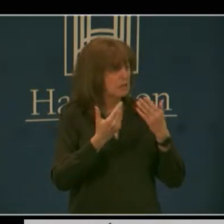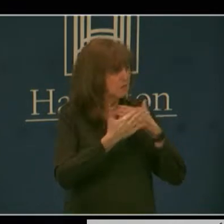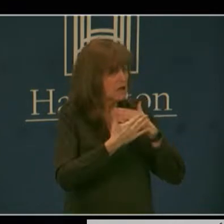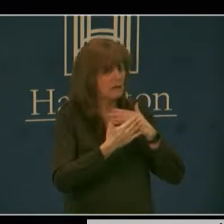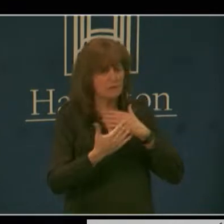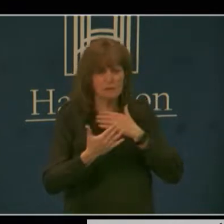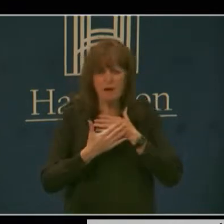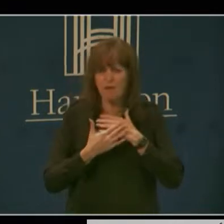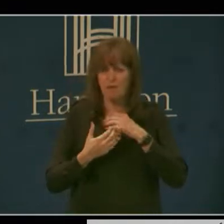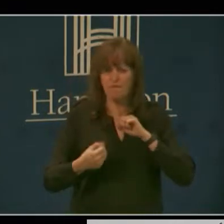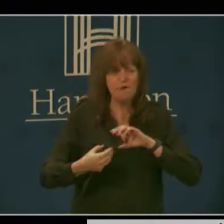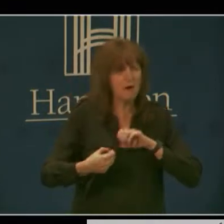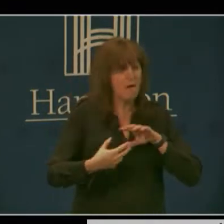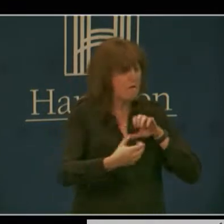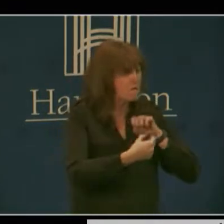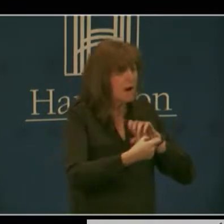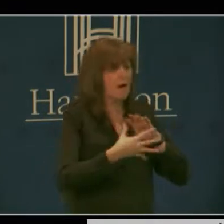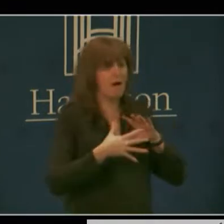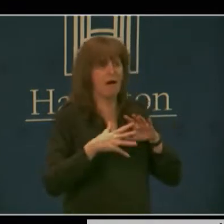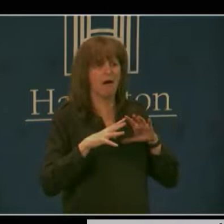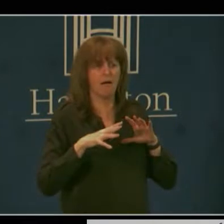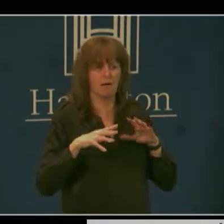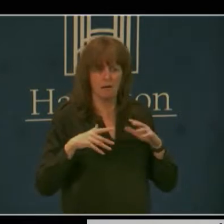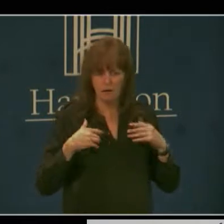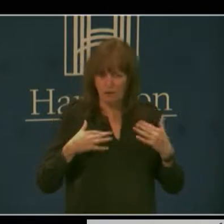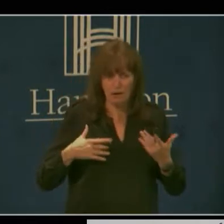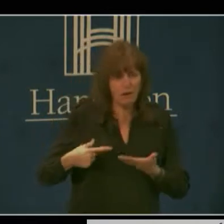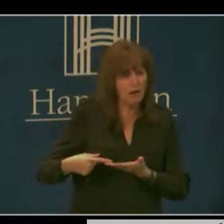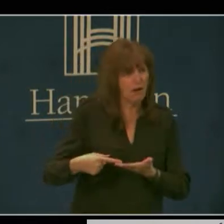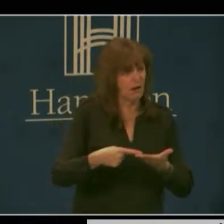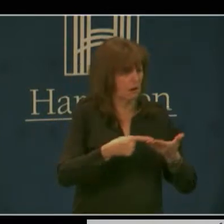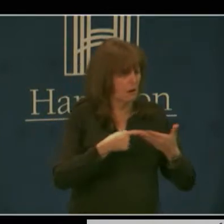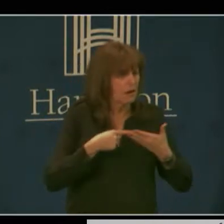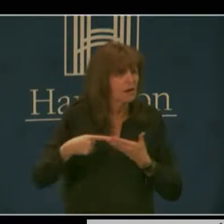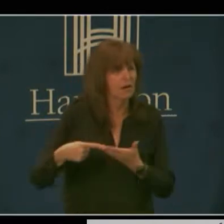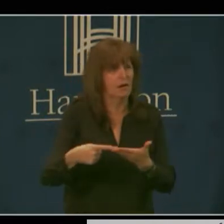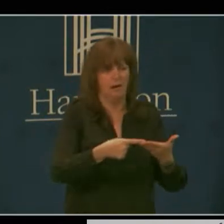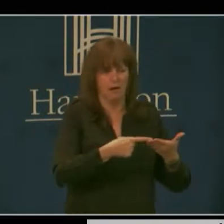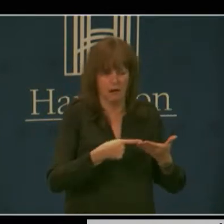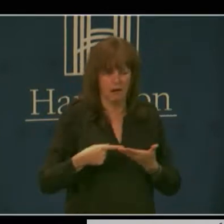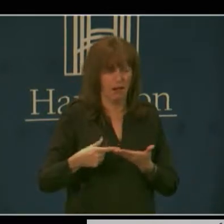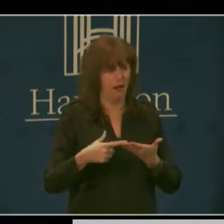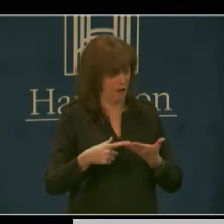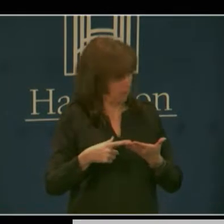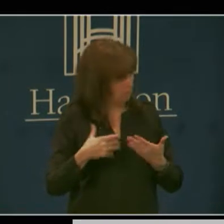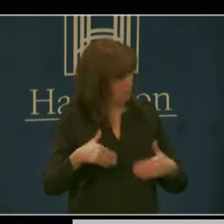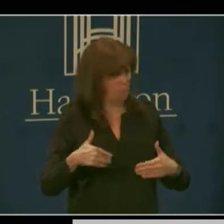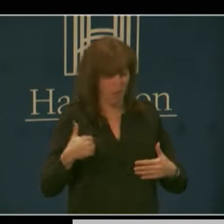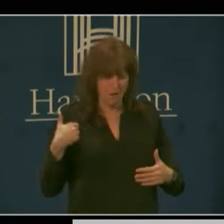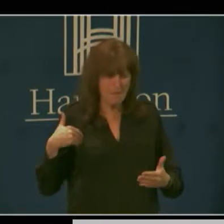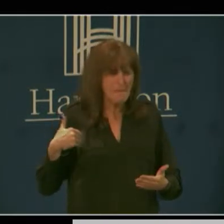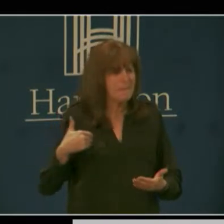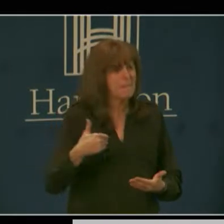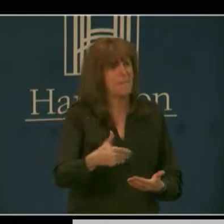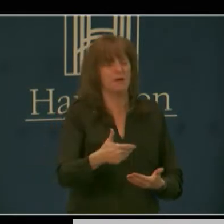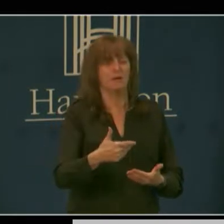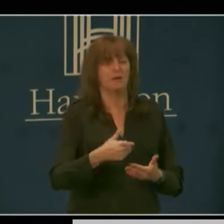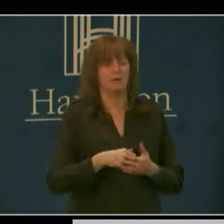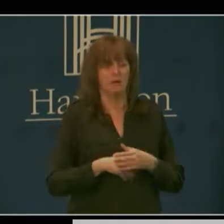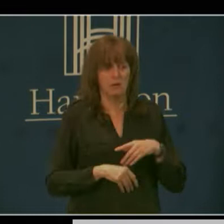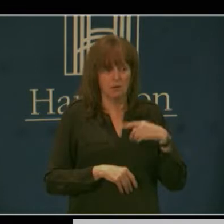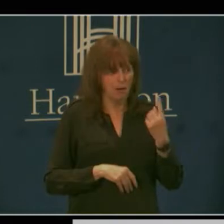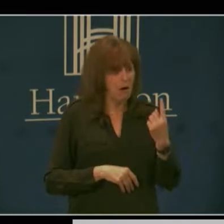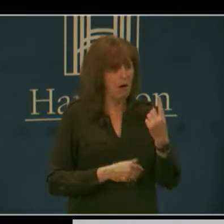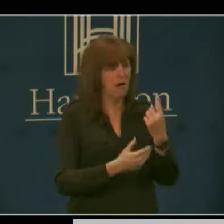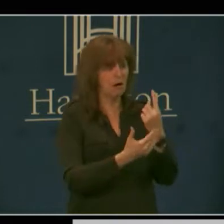regularly about what is it we need to do next. And people say, well, you're just listening to one piece of advice or another. No, I can tell you around